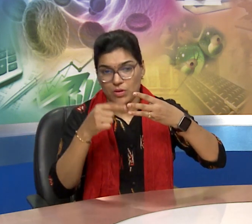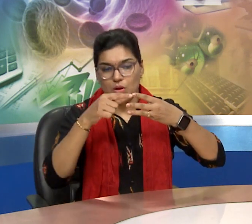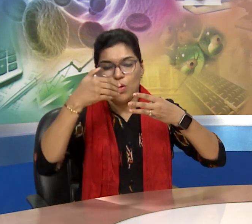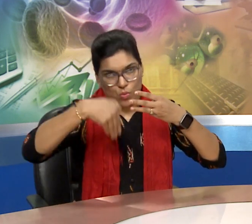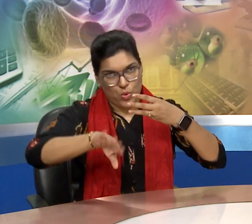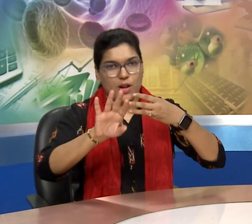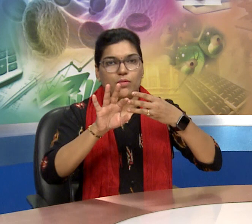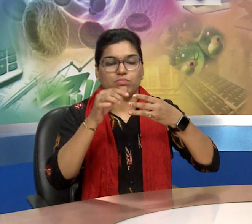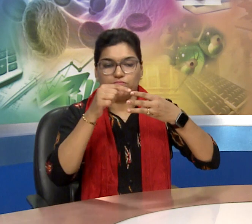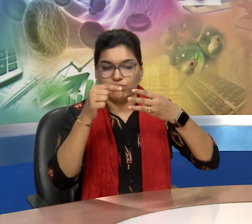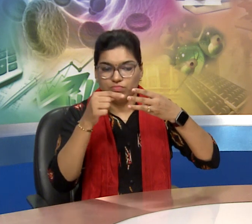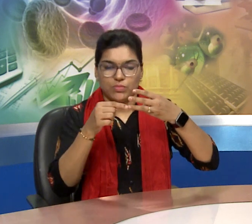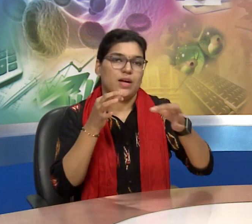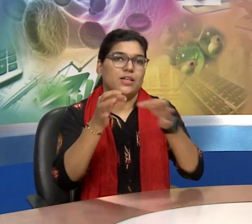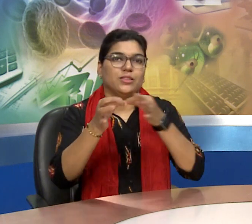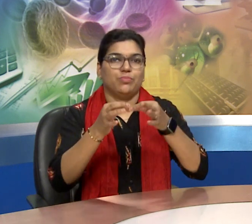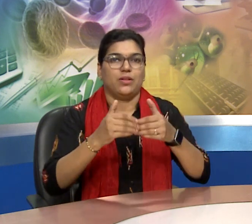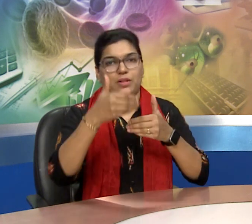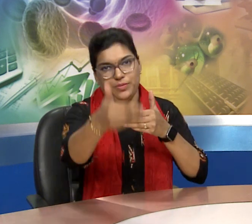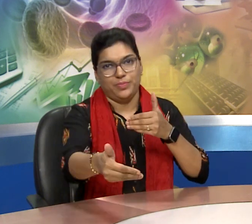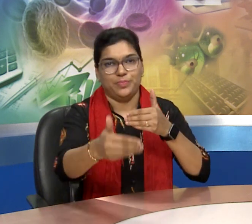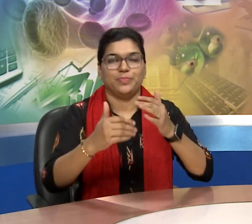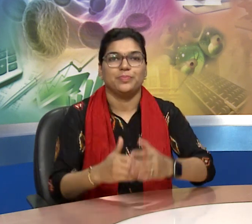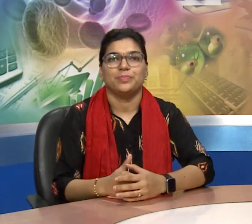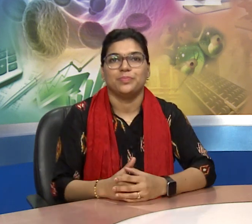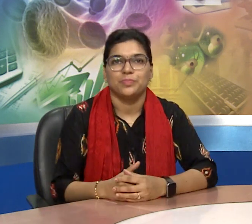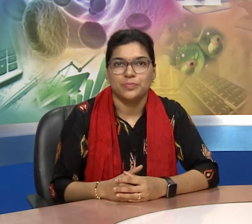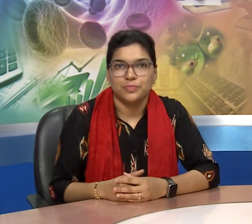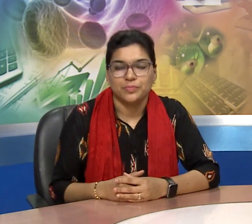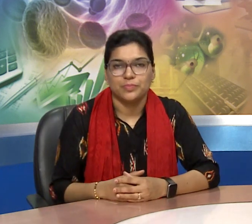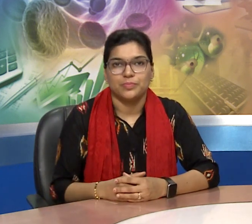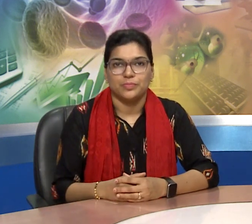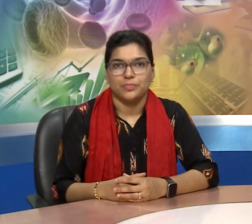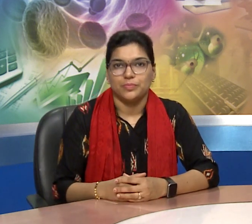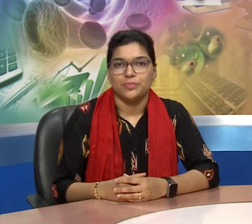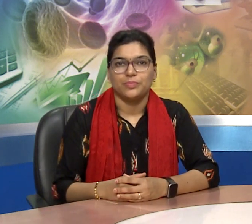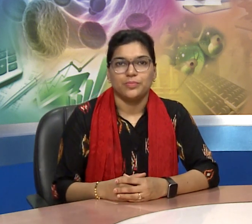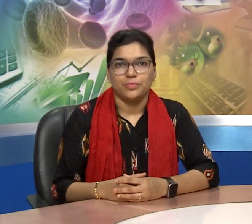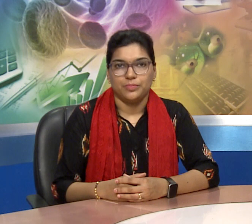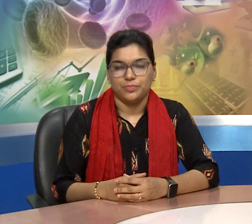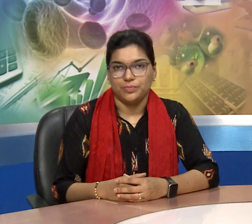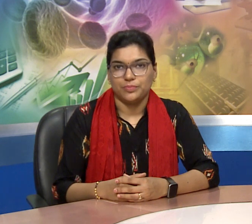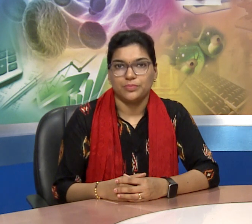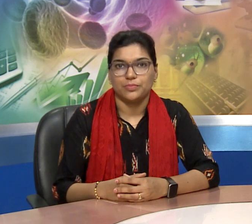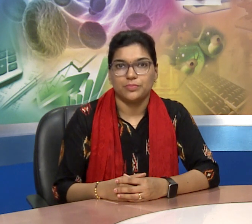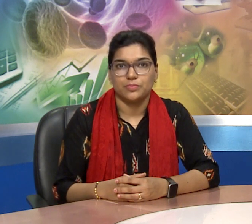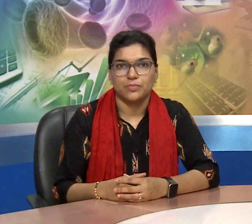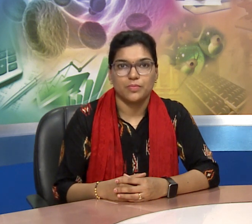is that library as a center of continuing education. All these 3 roles we will be discussing in detail further